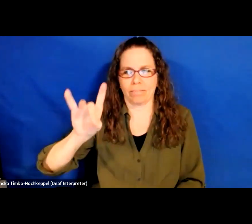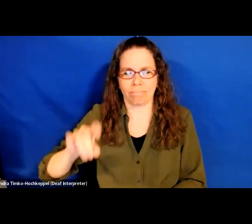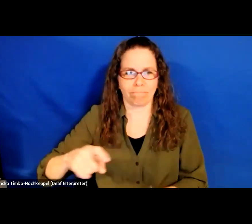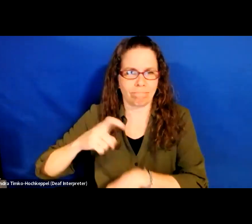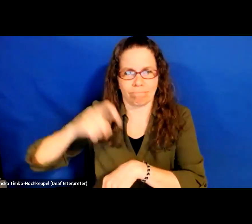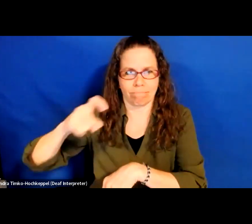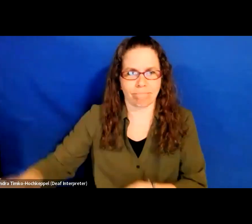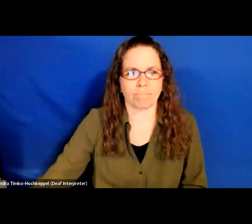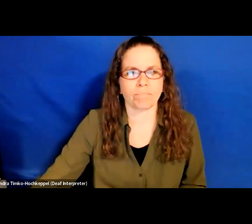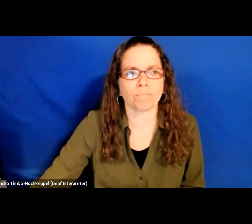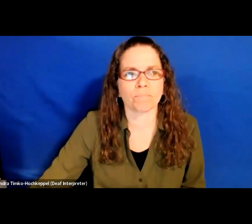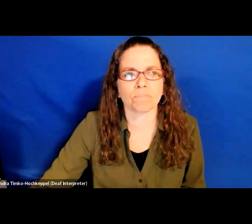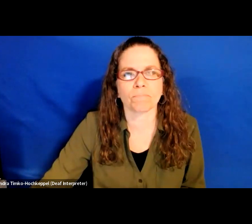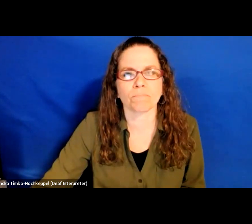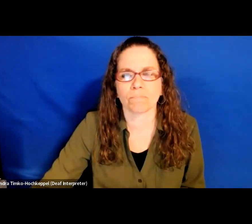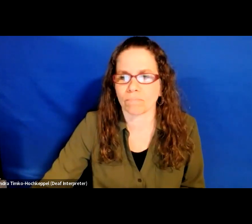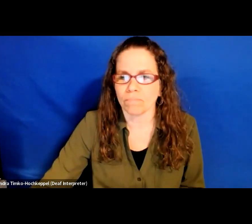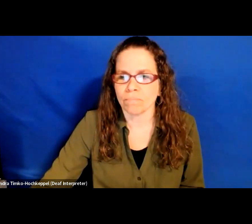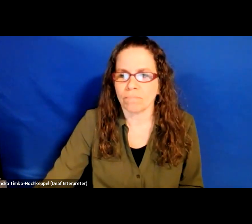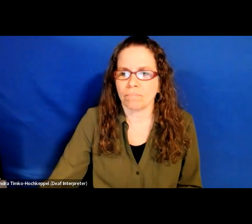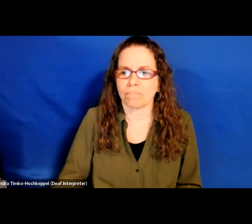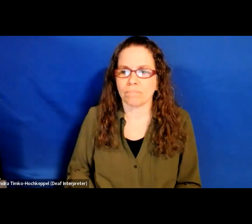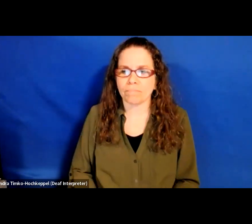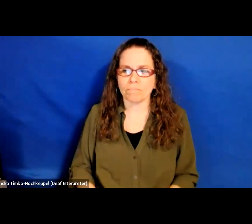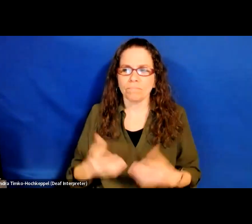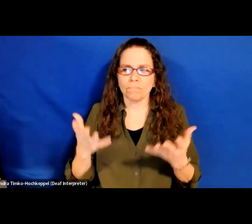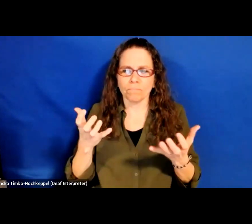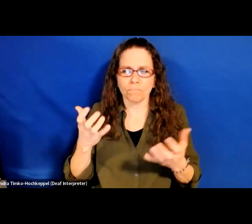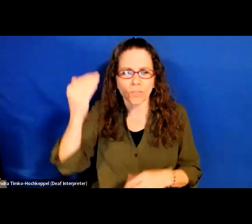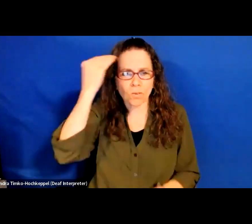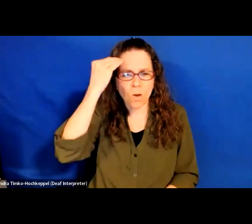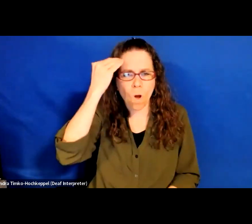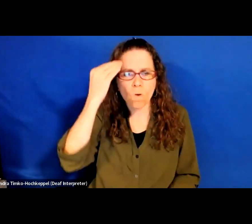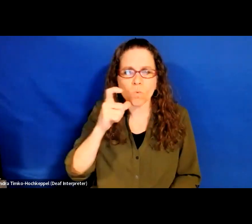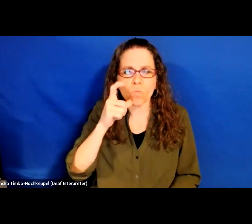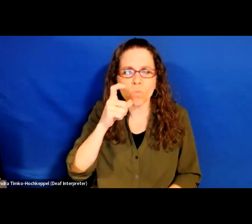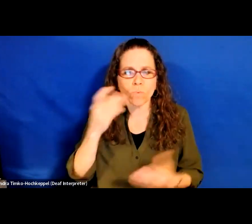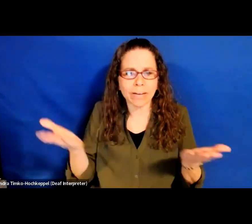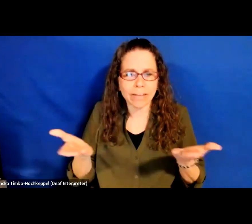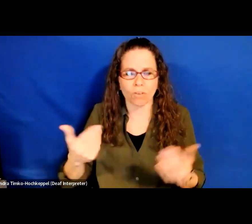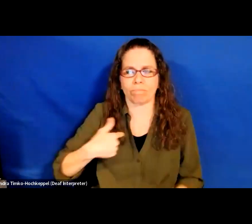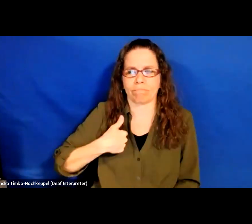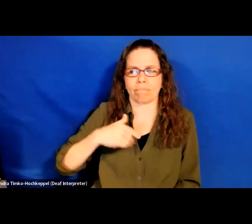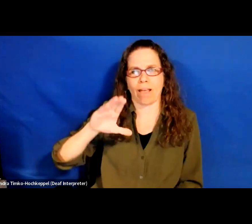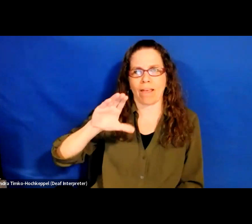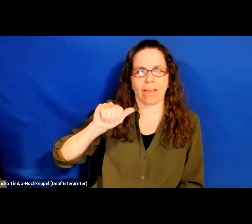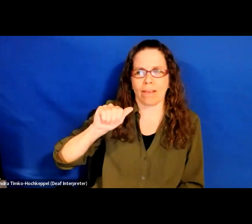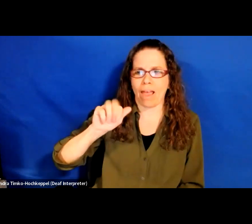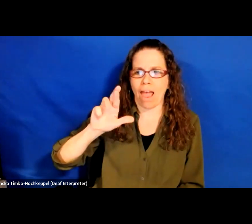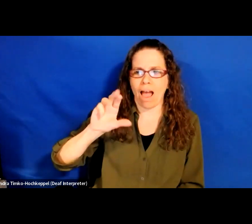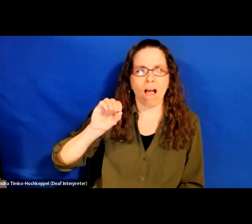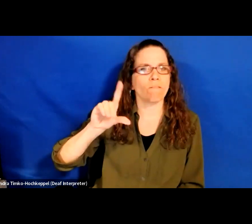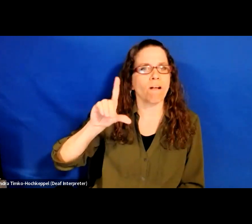to start with a roll call. So I'm here, Caroline Obrecht. I'm the vice chair